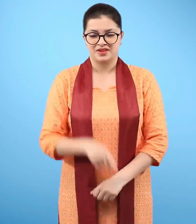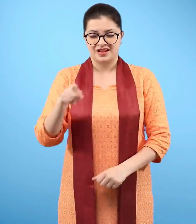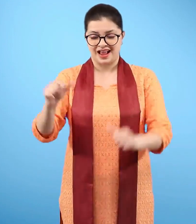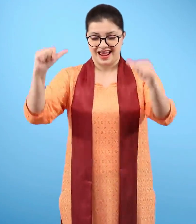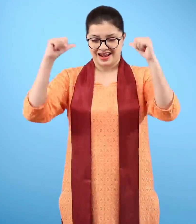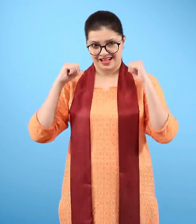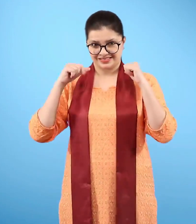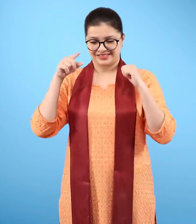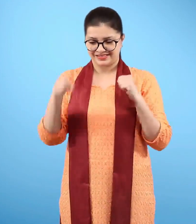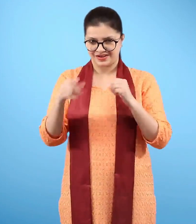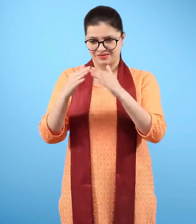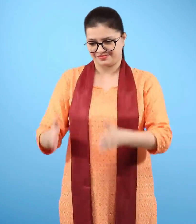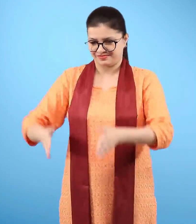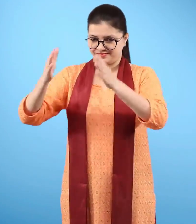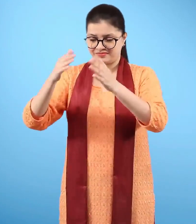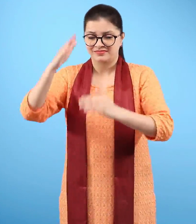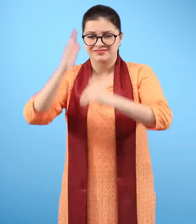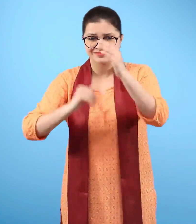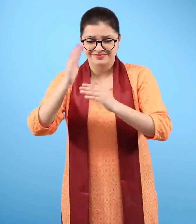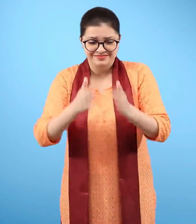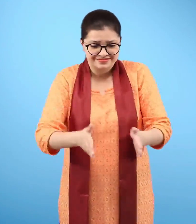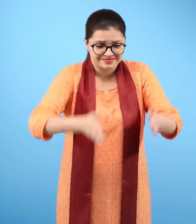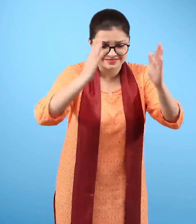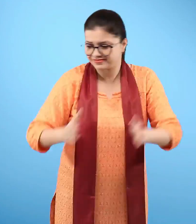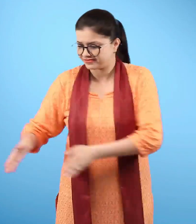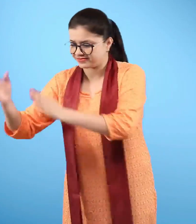Between which two buildings is Aram Gah?